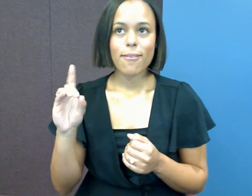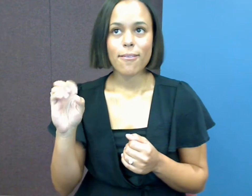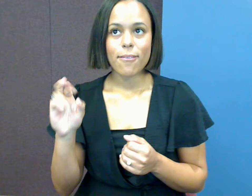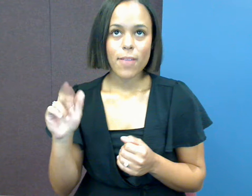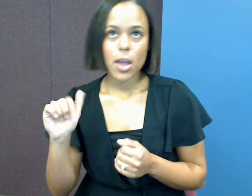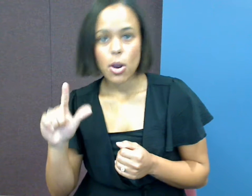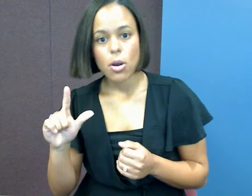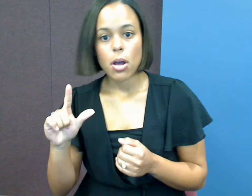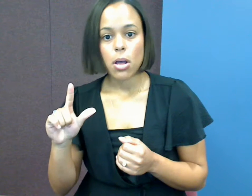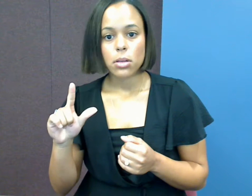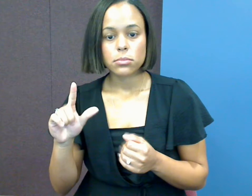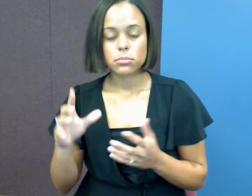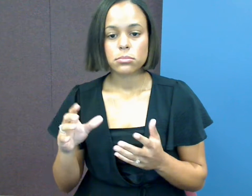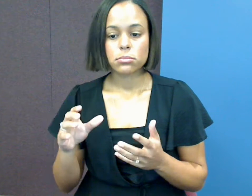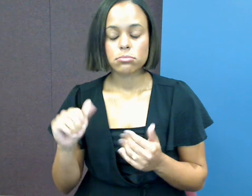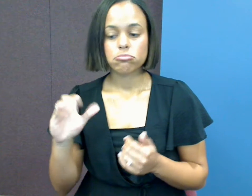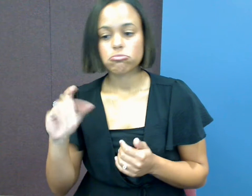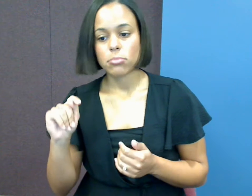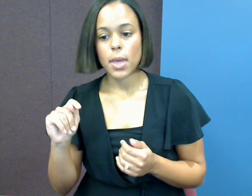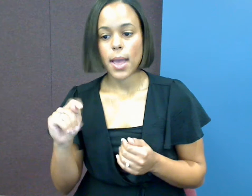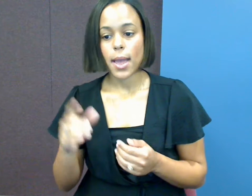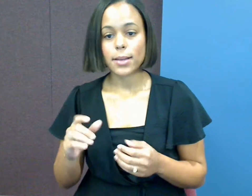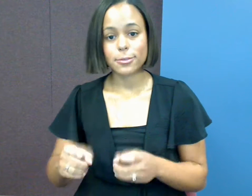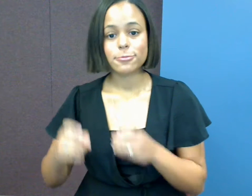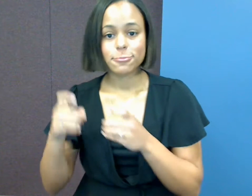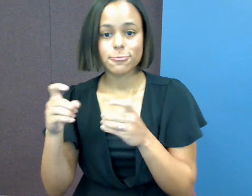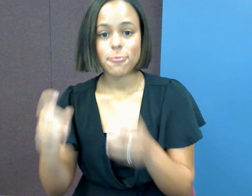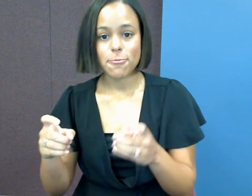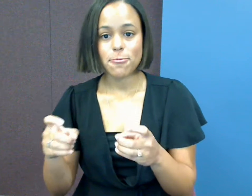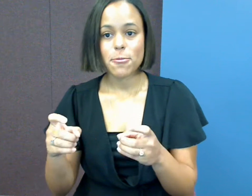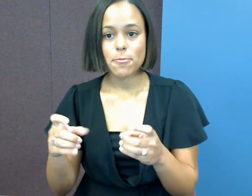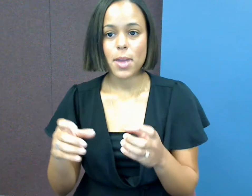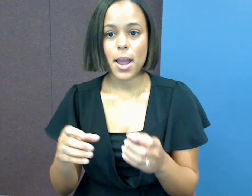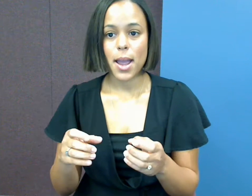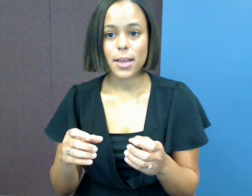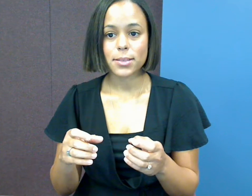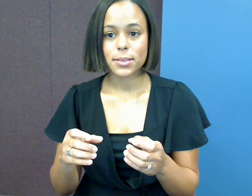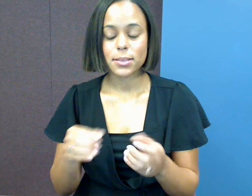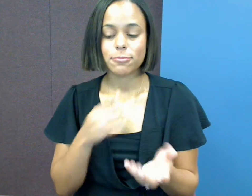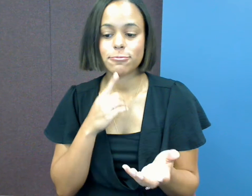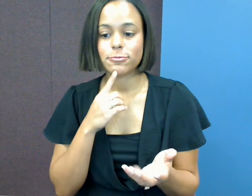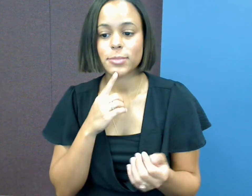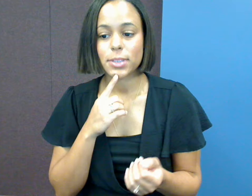guarantees regarding access and confidentiality of student records.